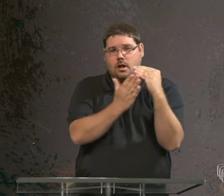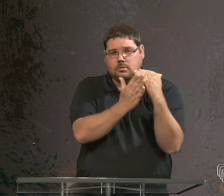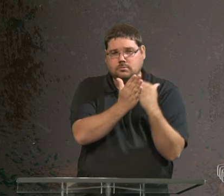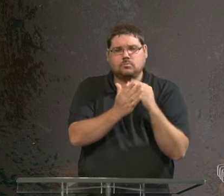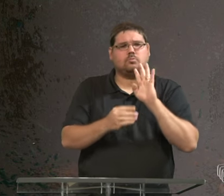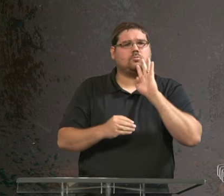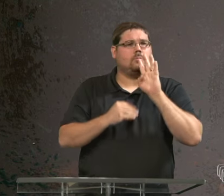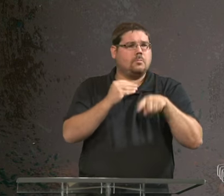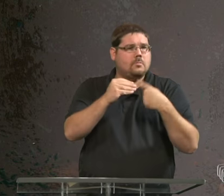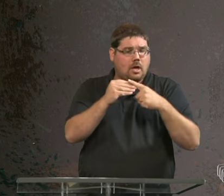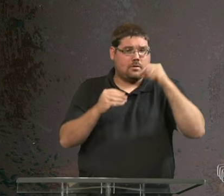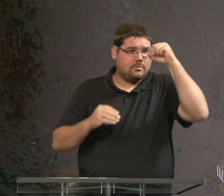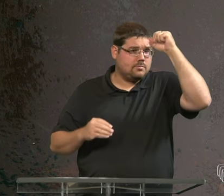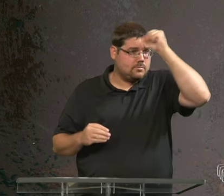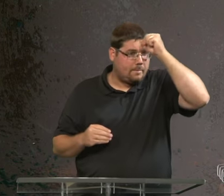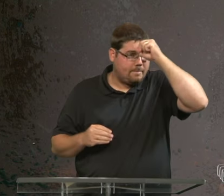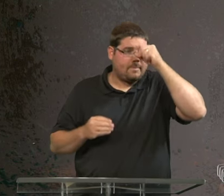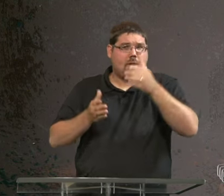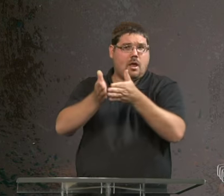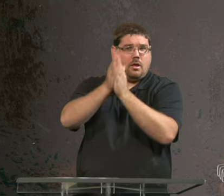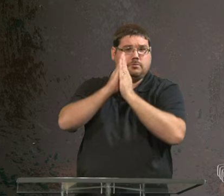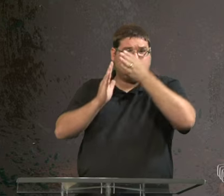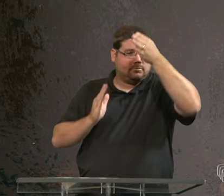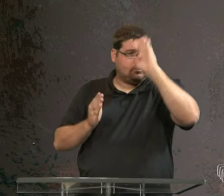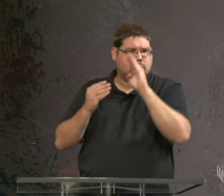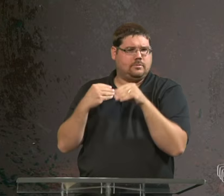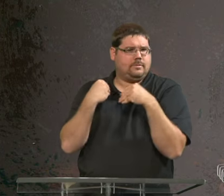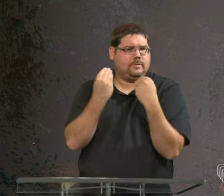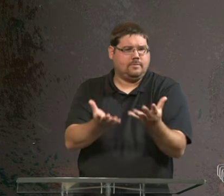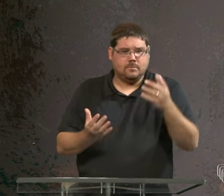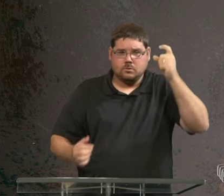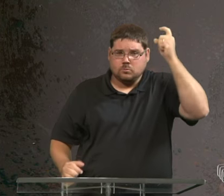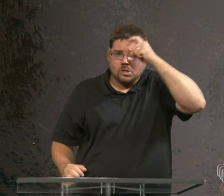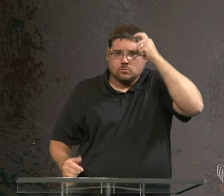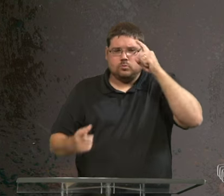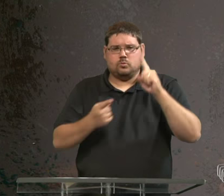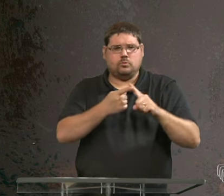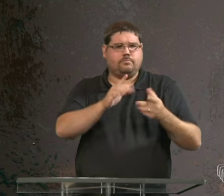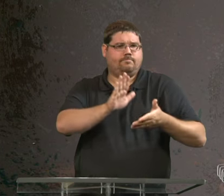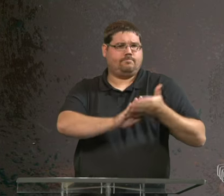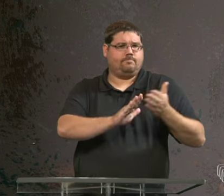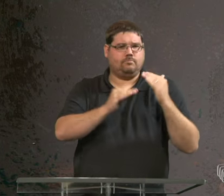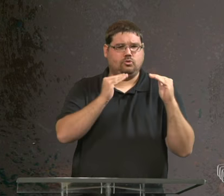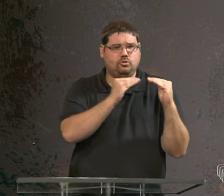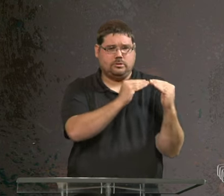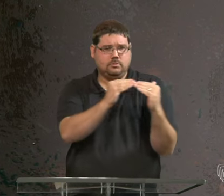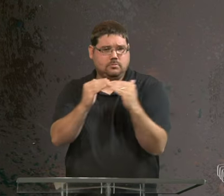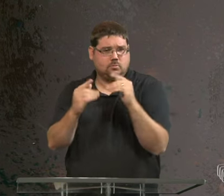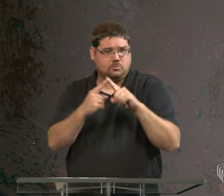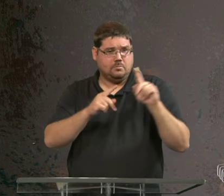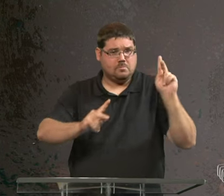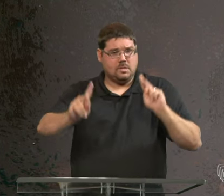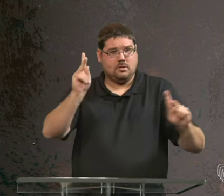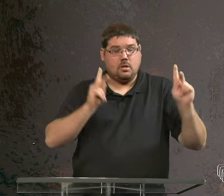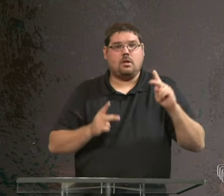transpired explaining in this chapter. Now Solomon, we know, had already asked God for wisdom to